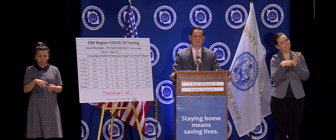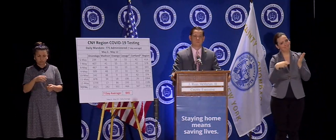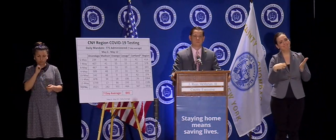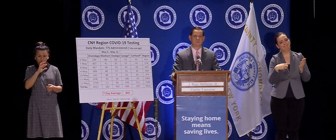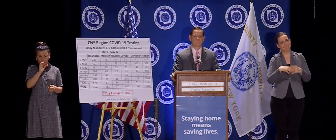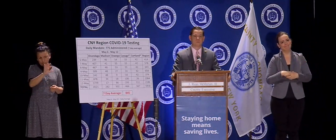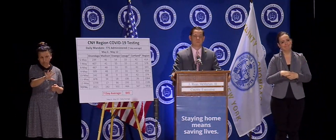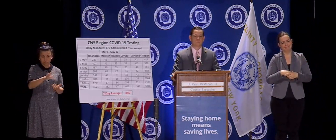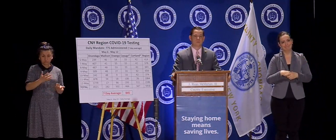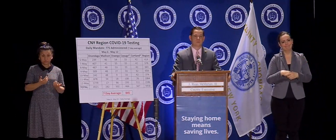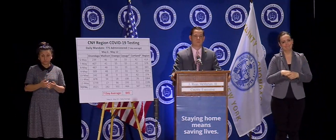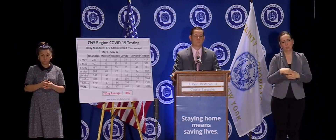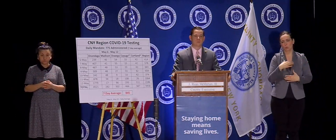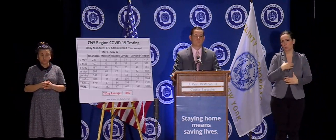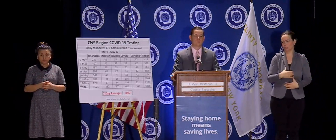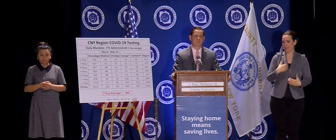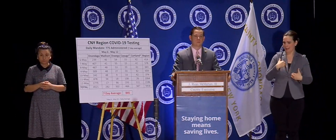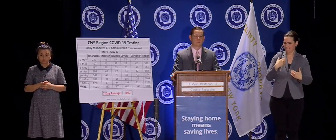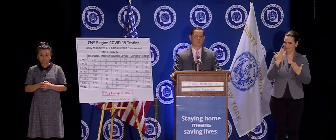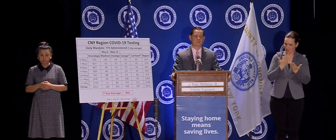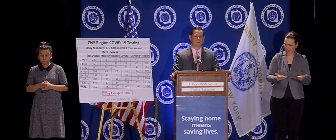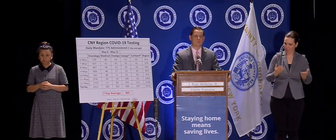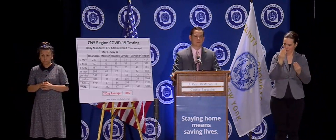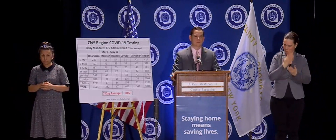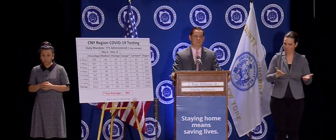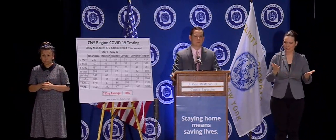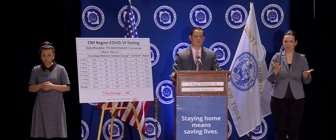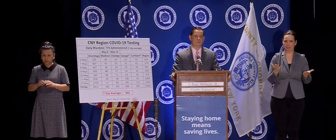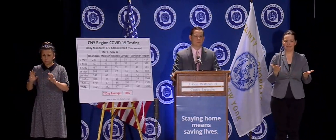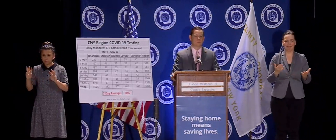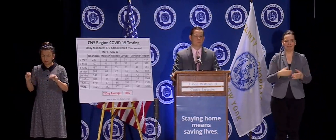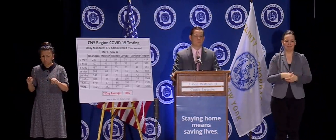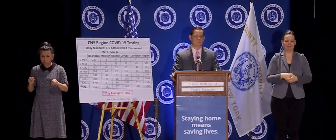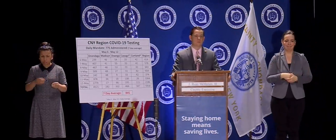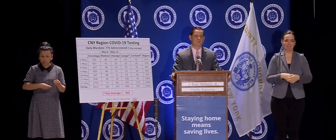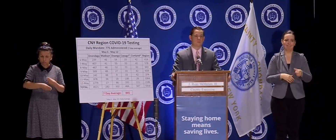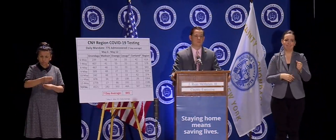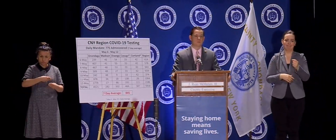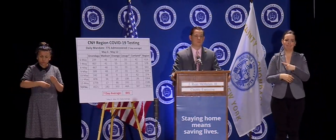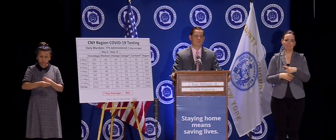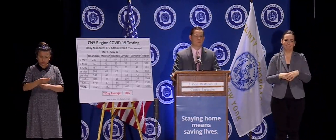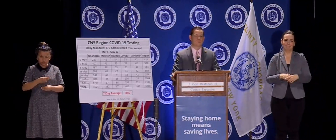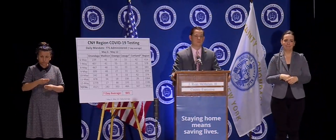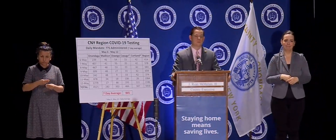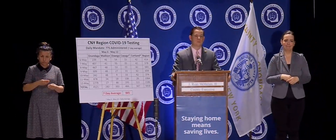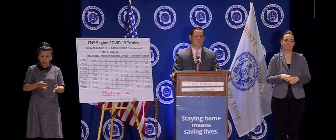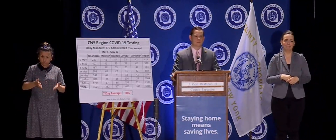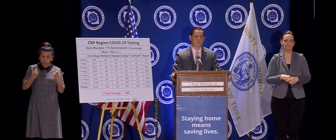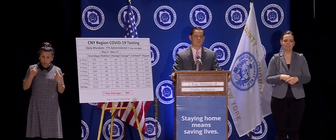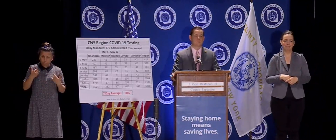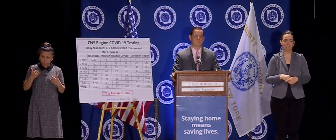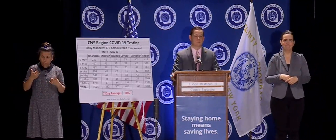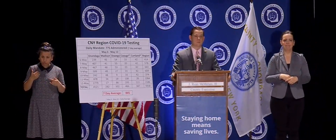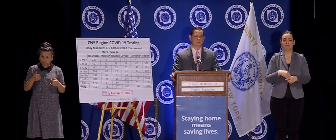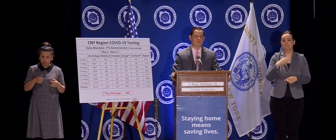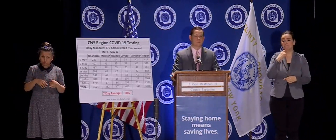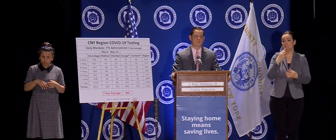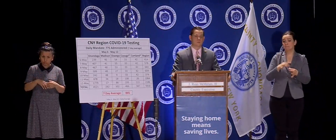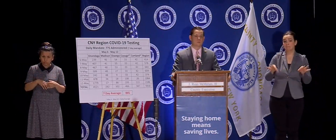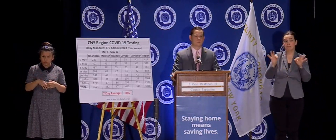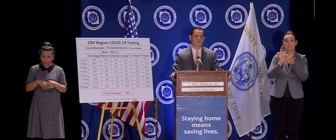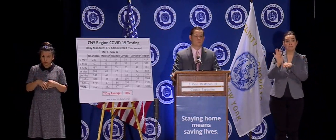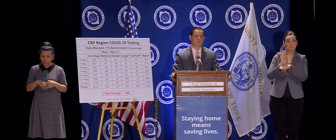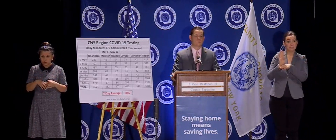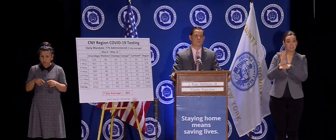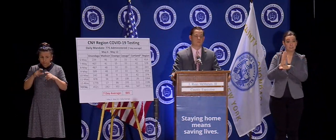like, obviously right now the essential businesses that have been open this whole time have already made changes. We see that they're all wearing masks. They have, plastic up between